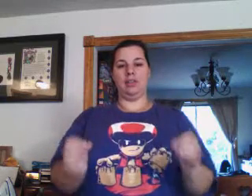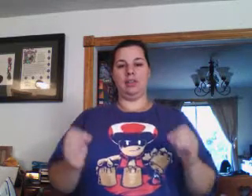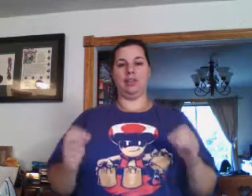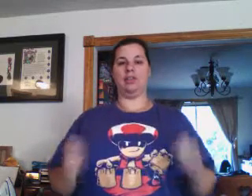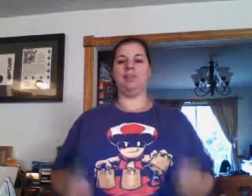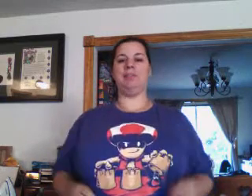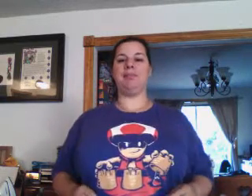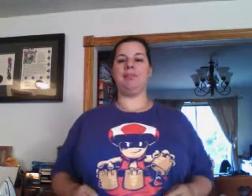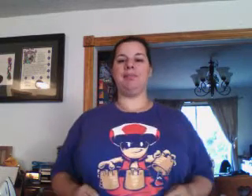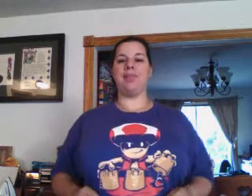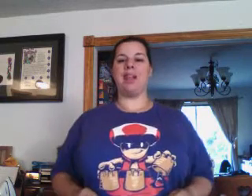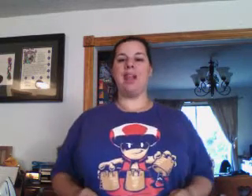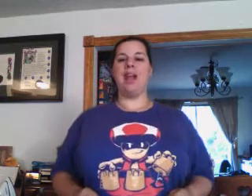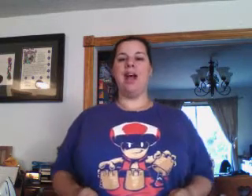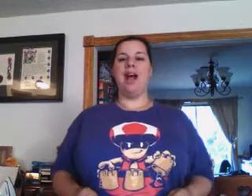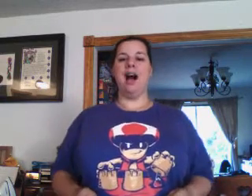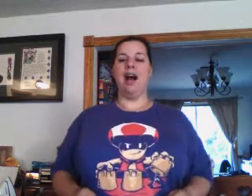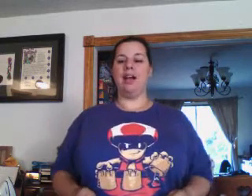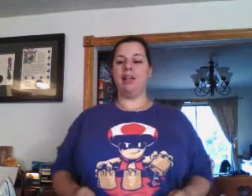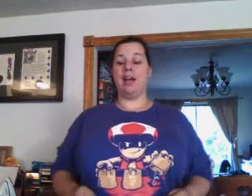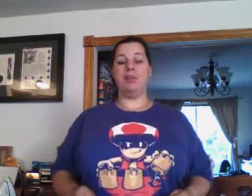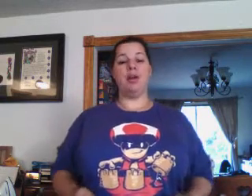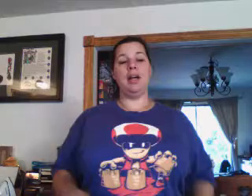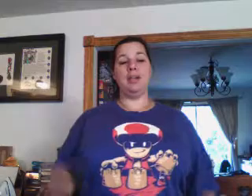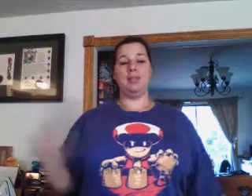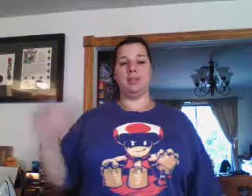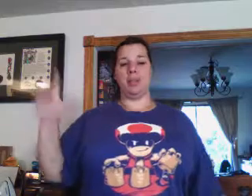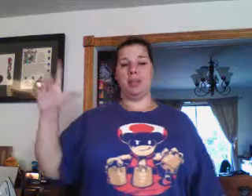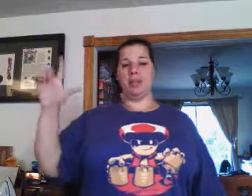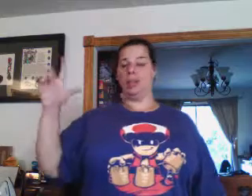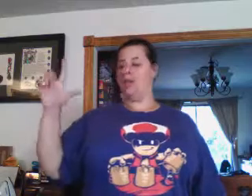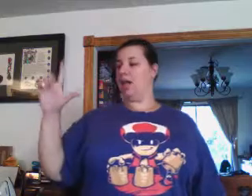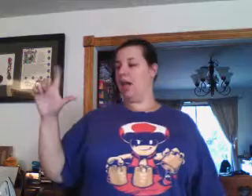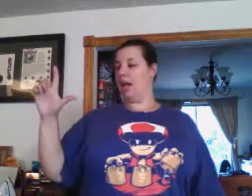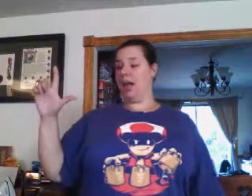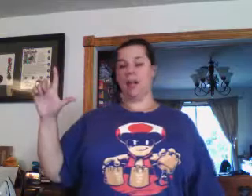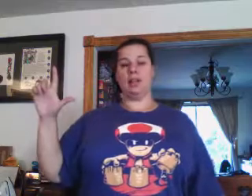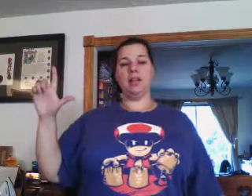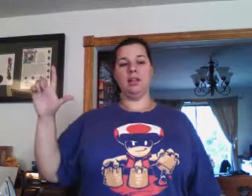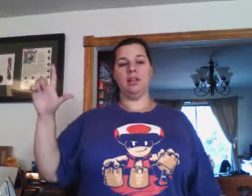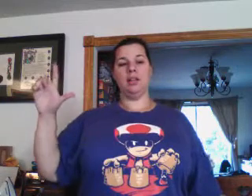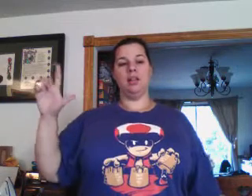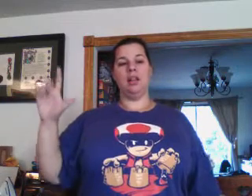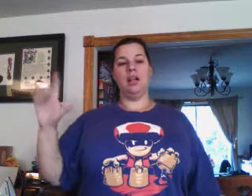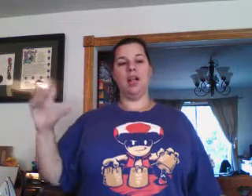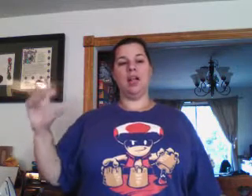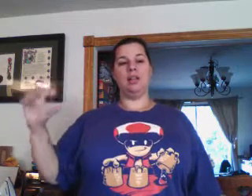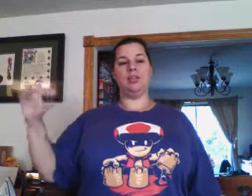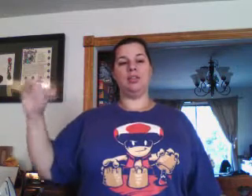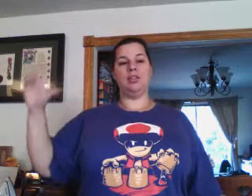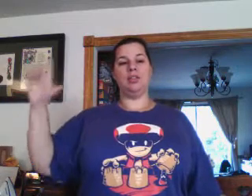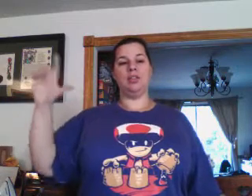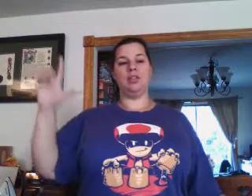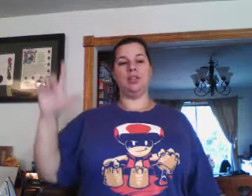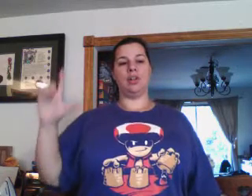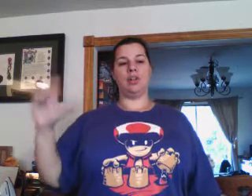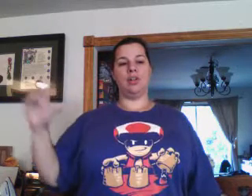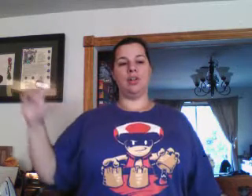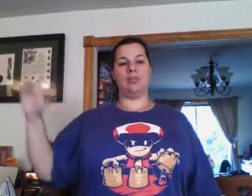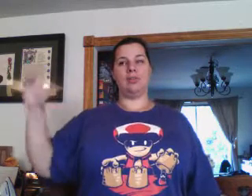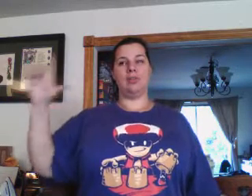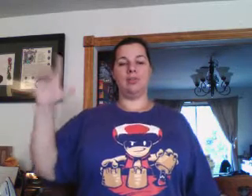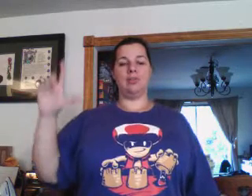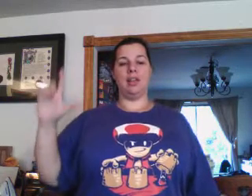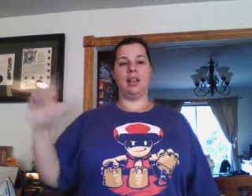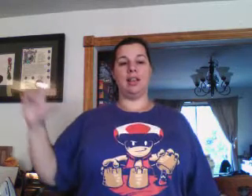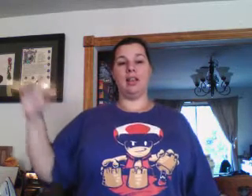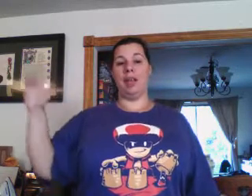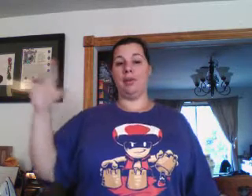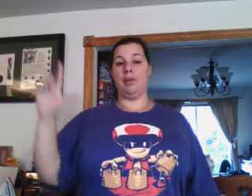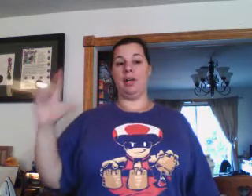Office. Library. L. And you just do a circle. Library.